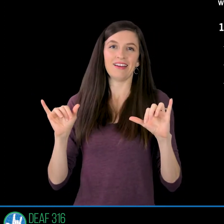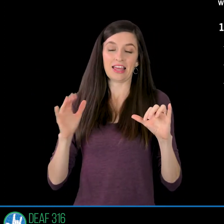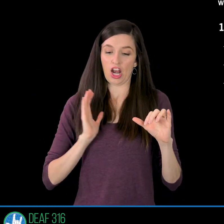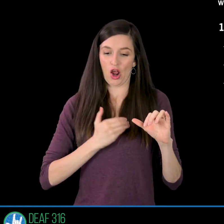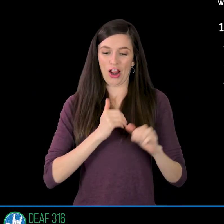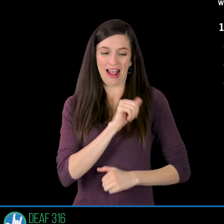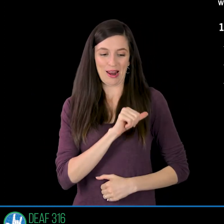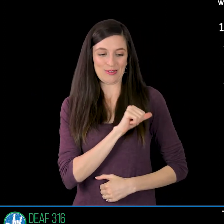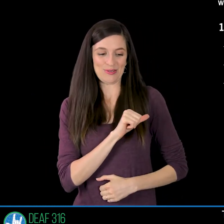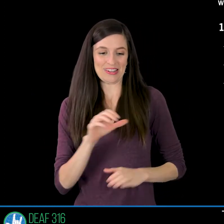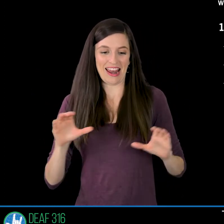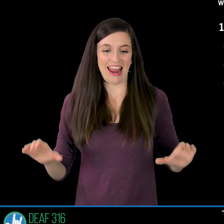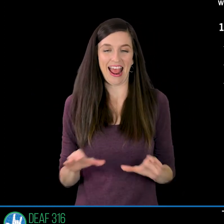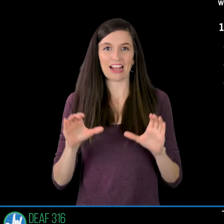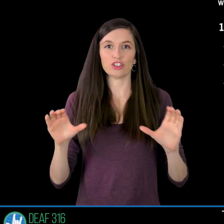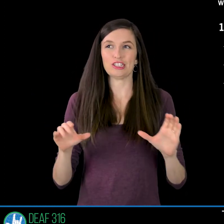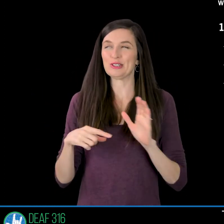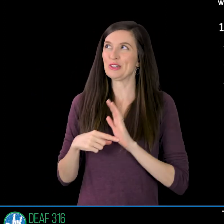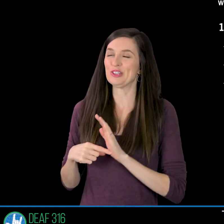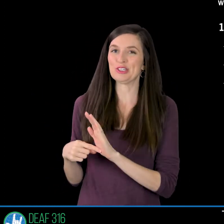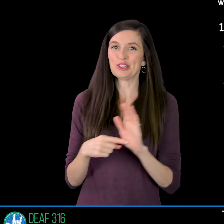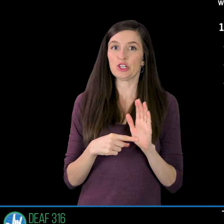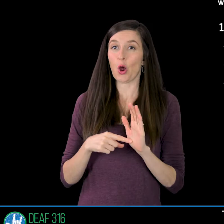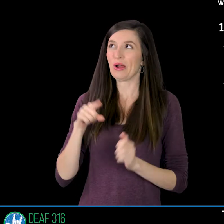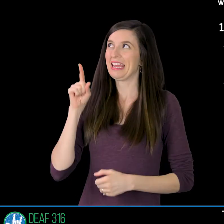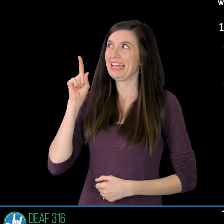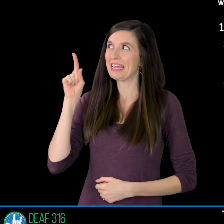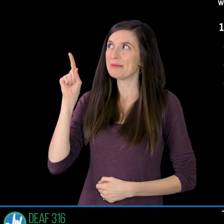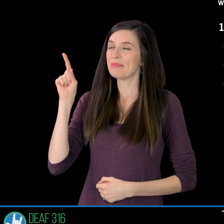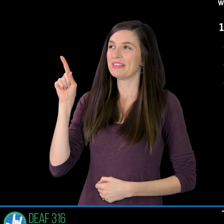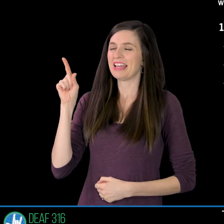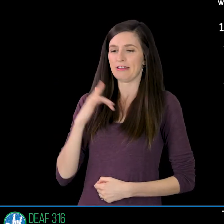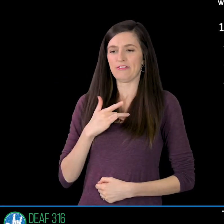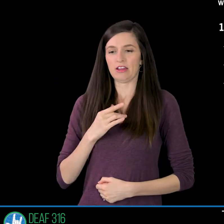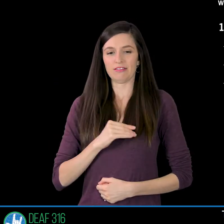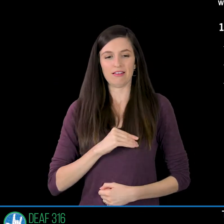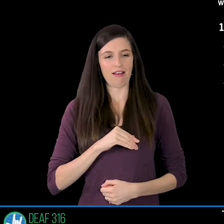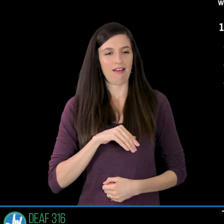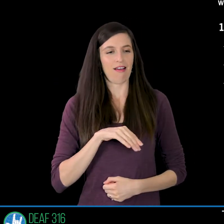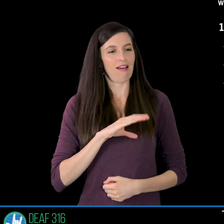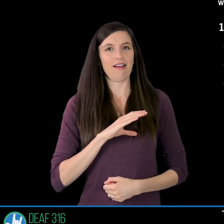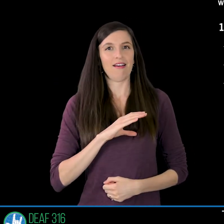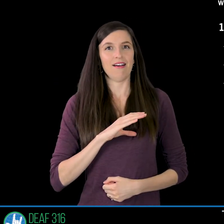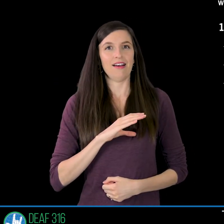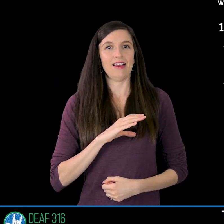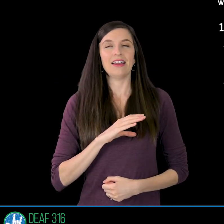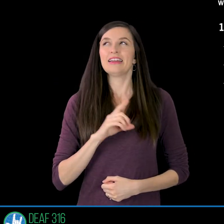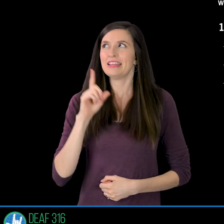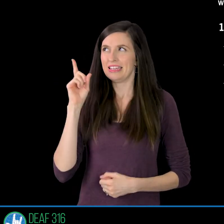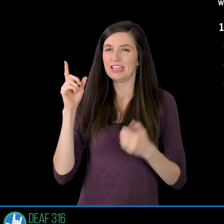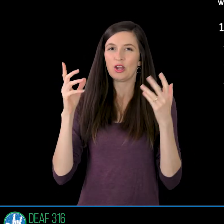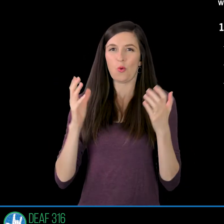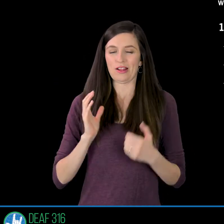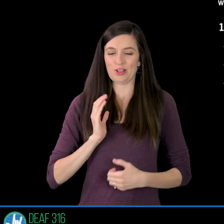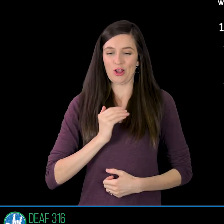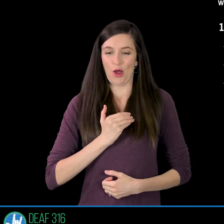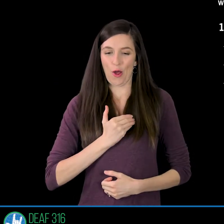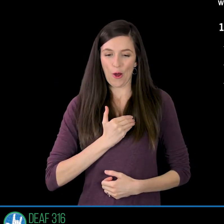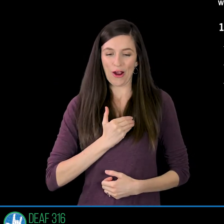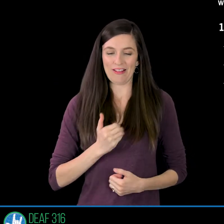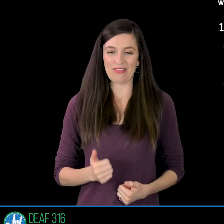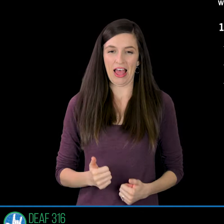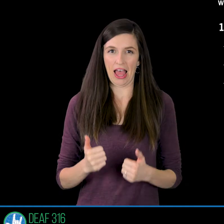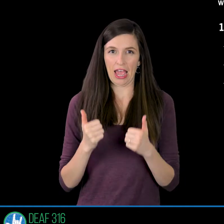this supreme pleasure in Him. There's a way of living that makes His value and